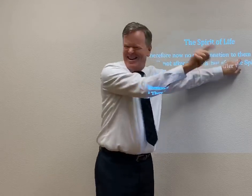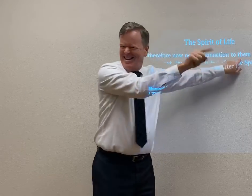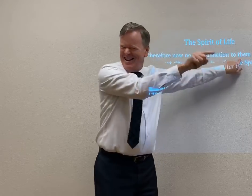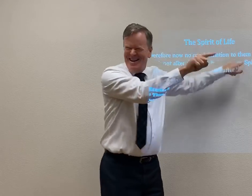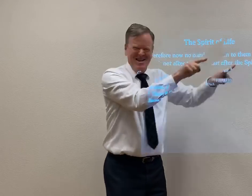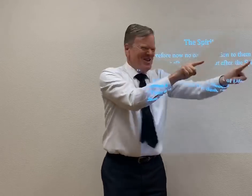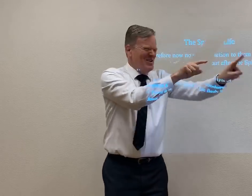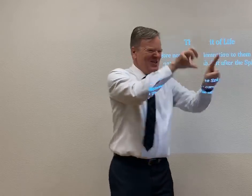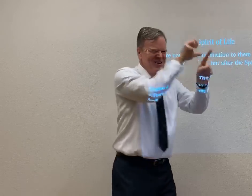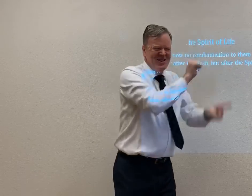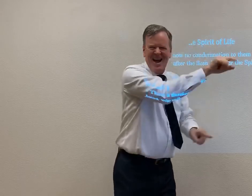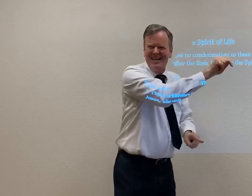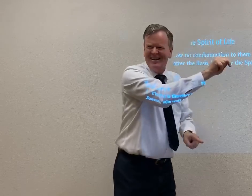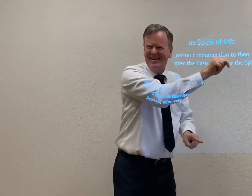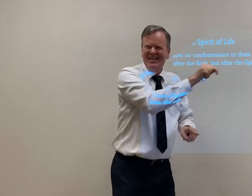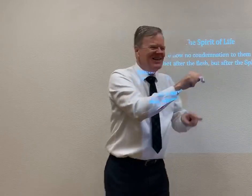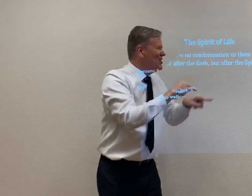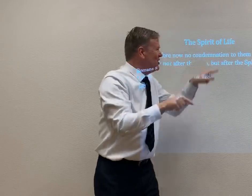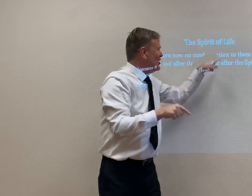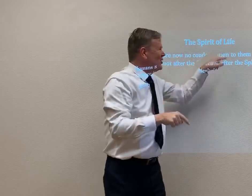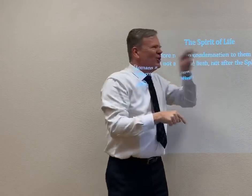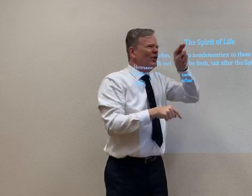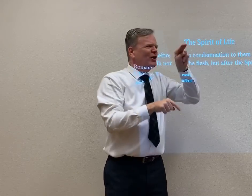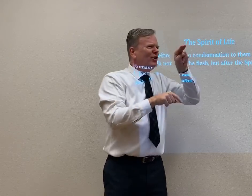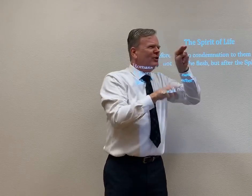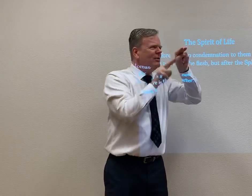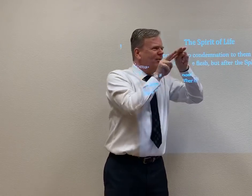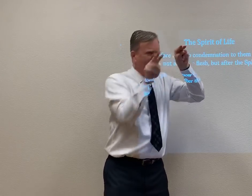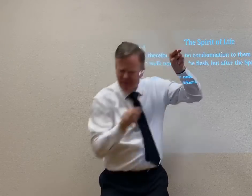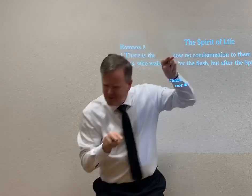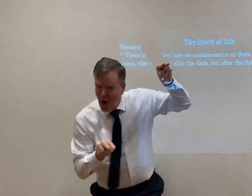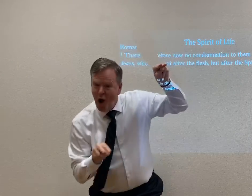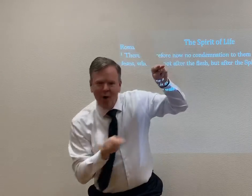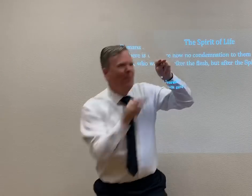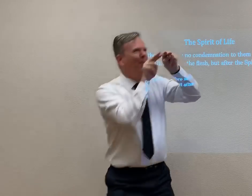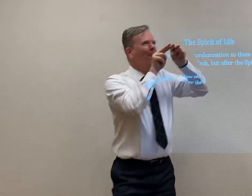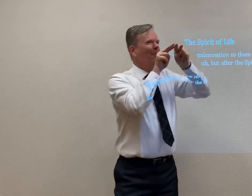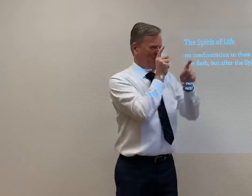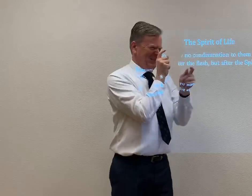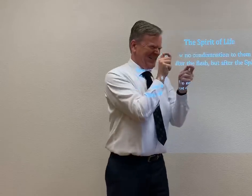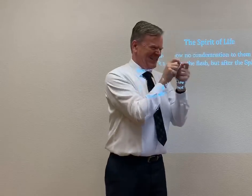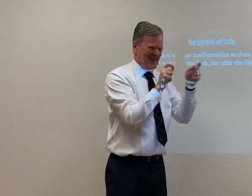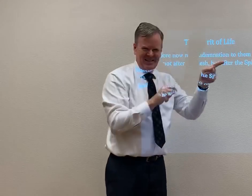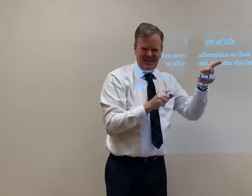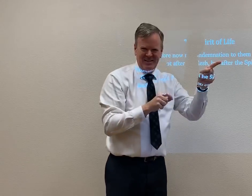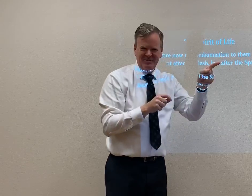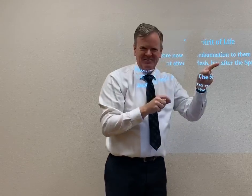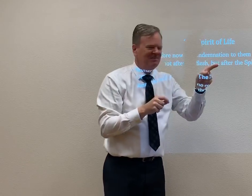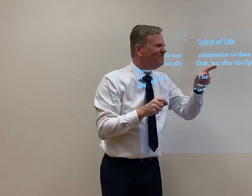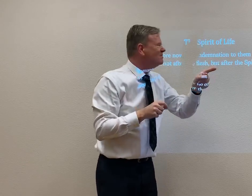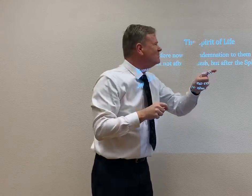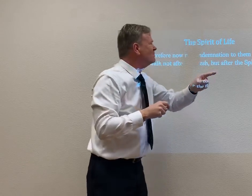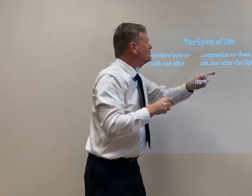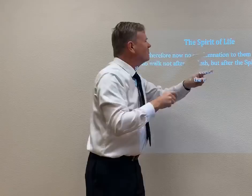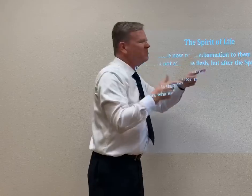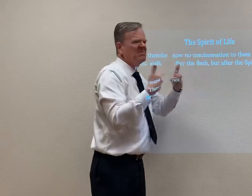There we go, right there. She nailed it. Look at this, and you understand it in its context. You know who the them is referring